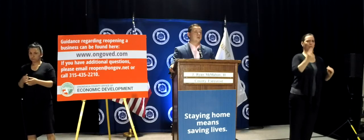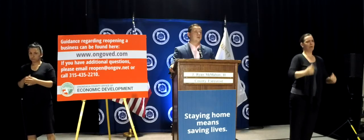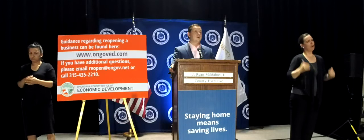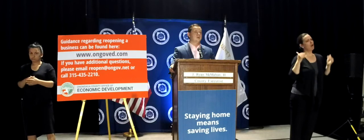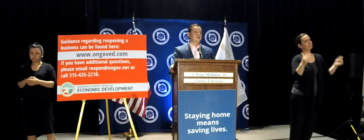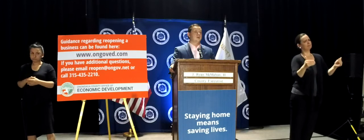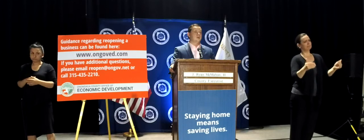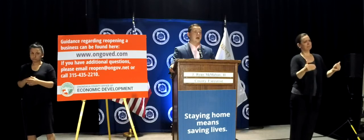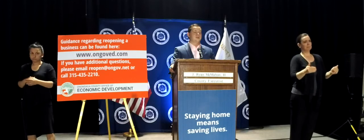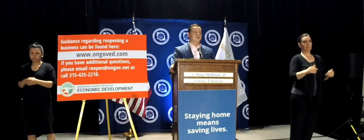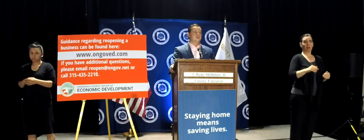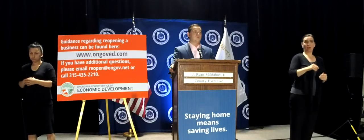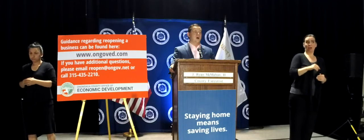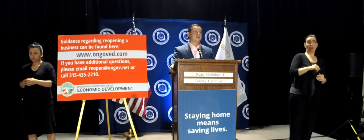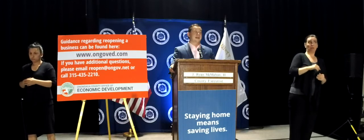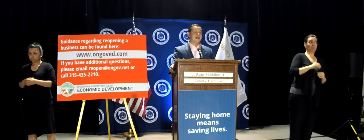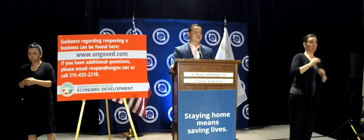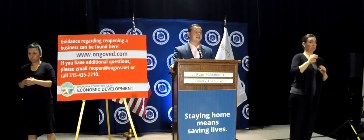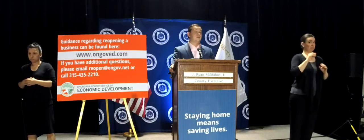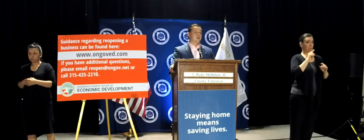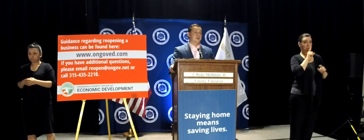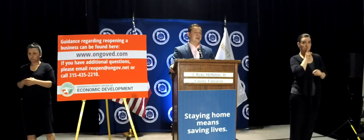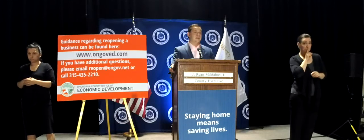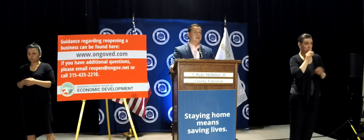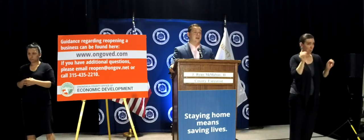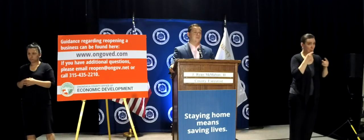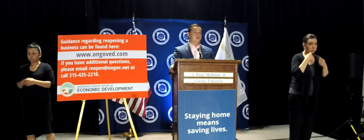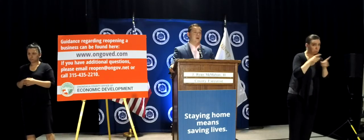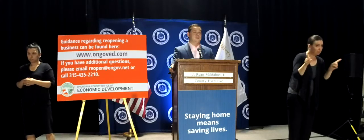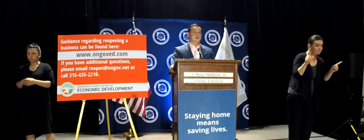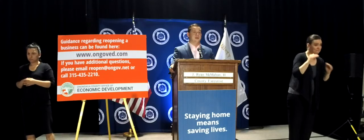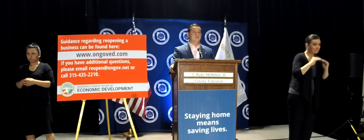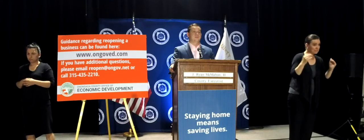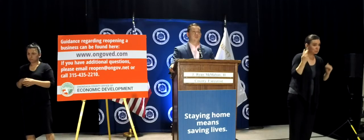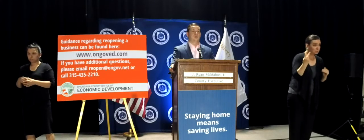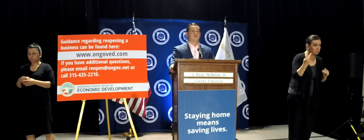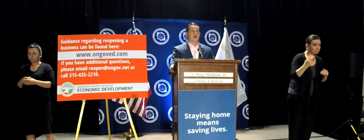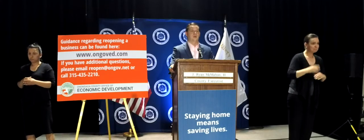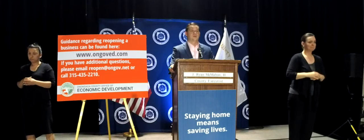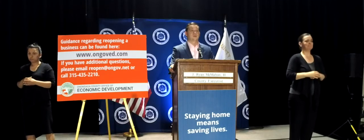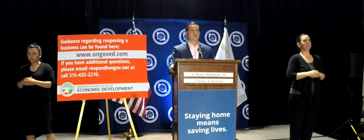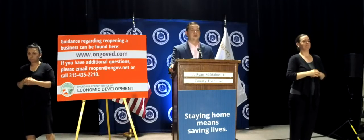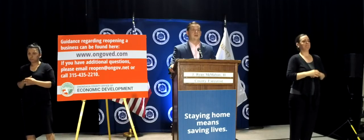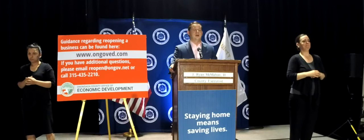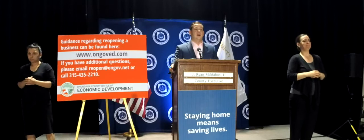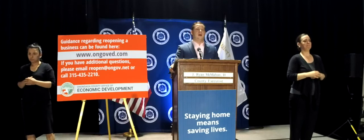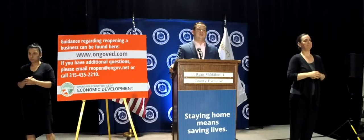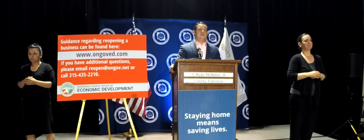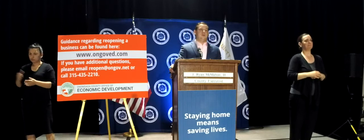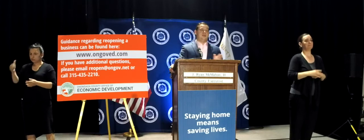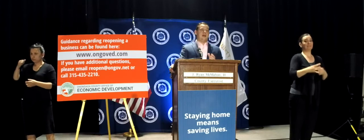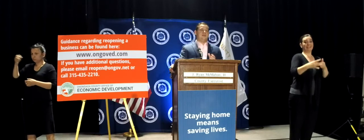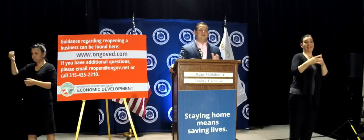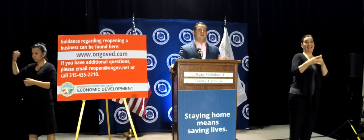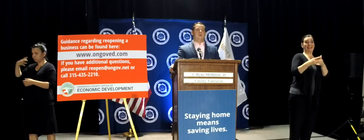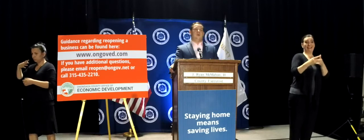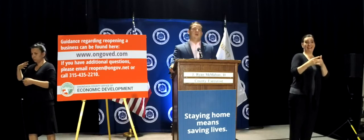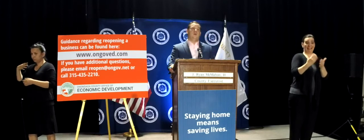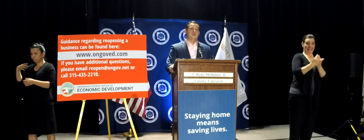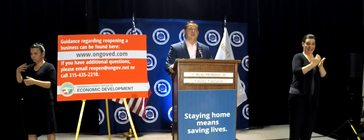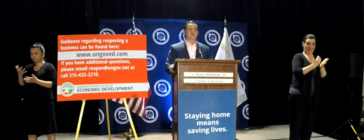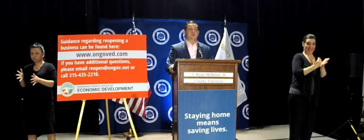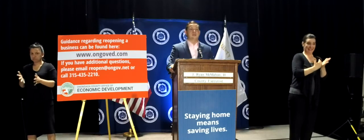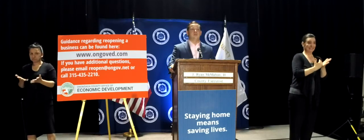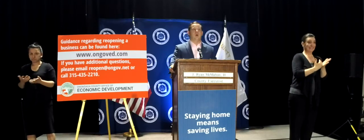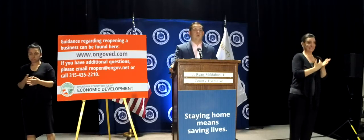2. Yeah, well, the guidance came very late. It came, for us, it came 24 hours to a test. So